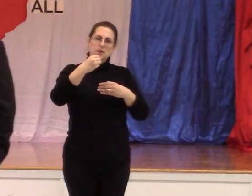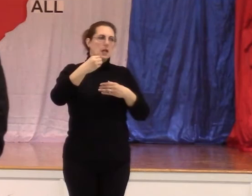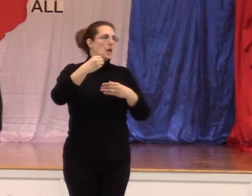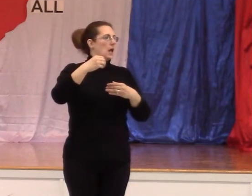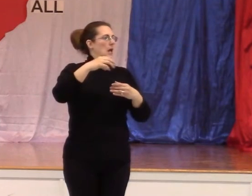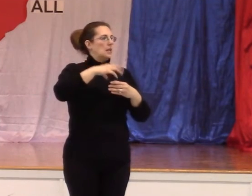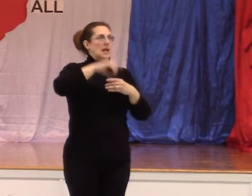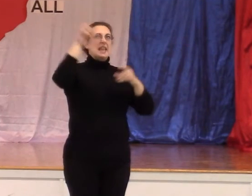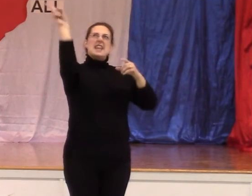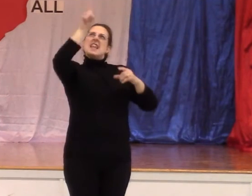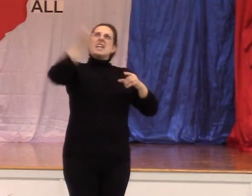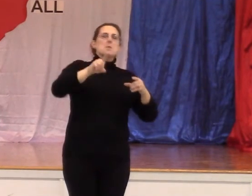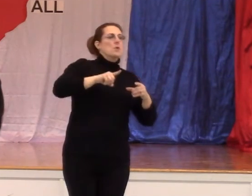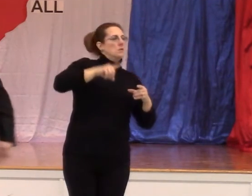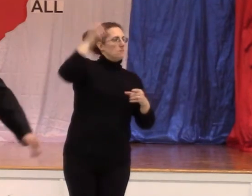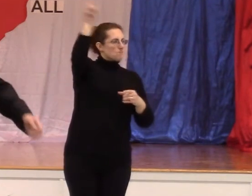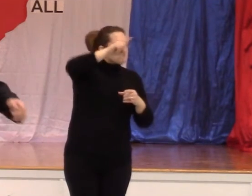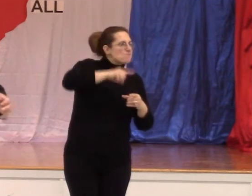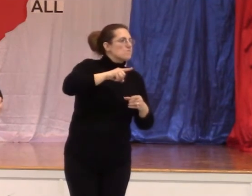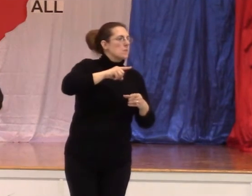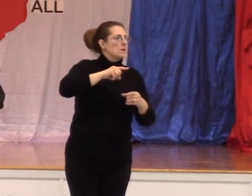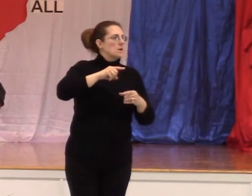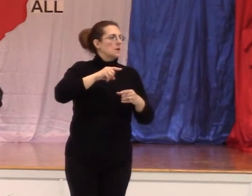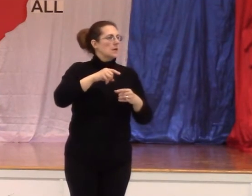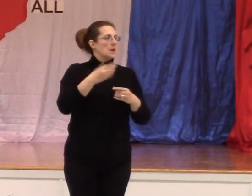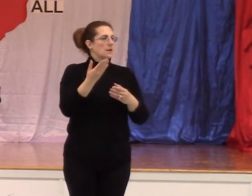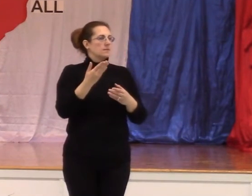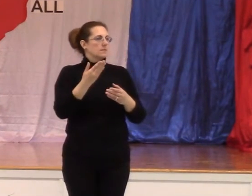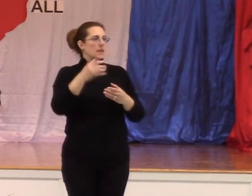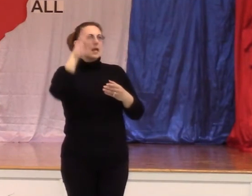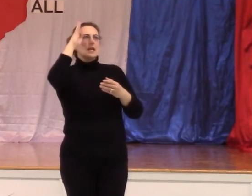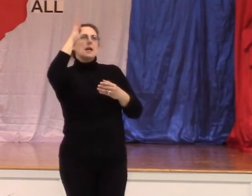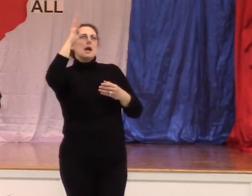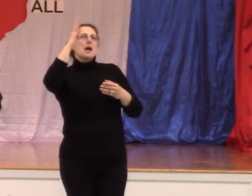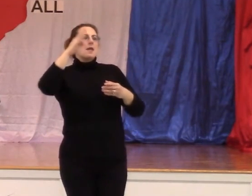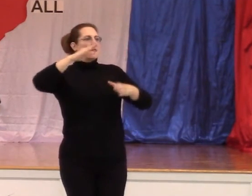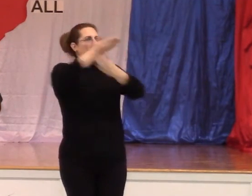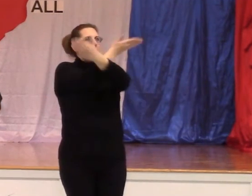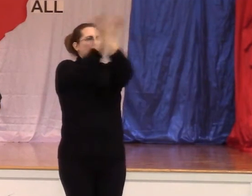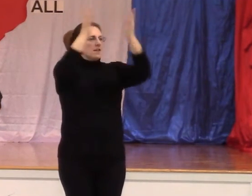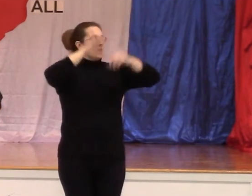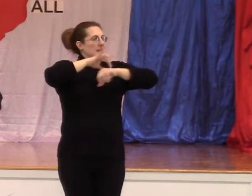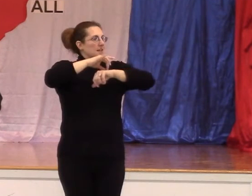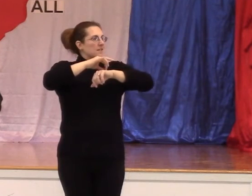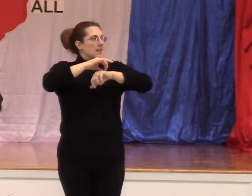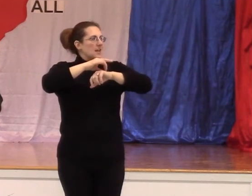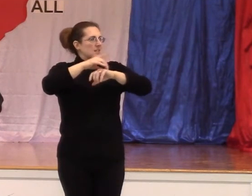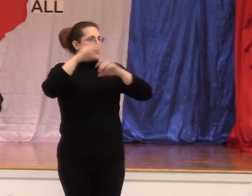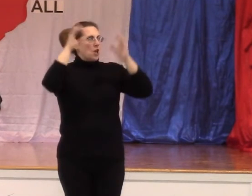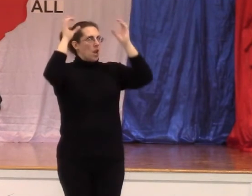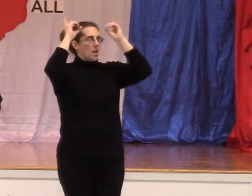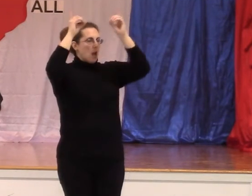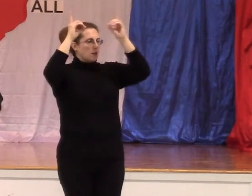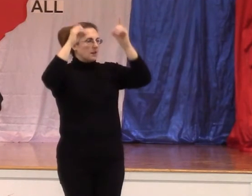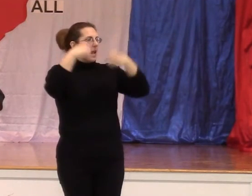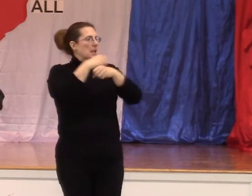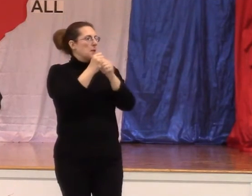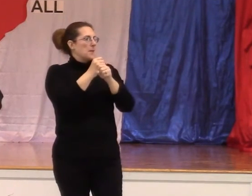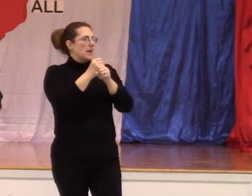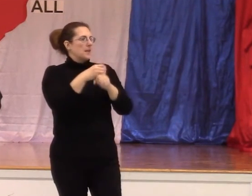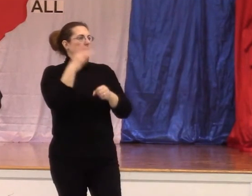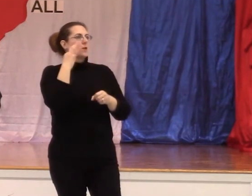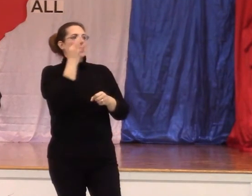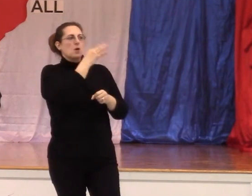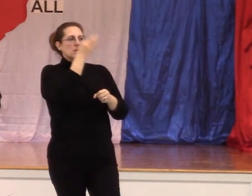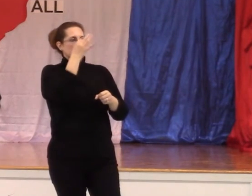sky. Right? He comes up with something called the heavenly flesh doctrine. This is how you have to try to make the Lord's Supper work. You have to do some